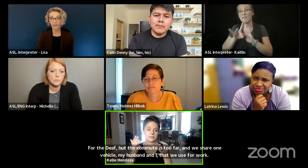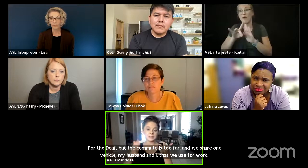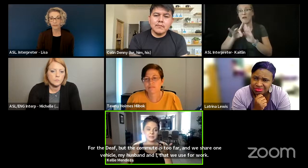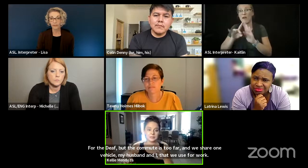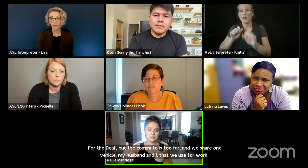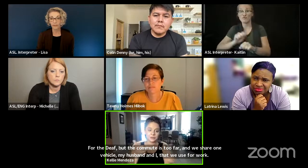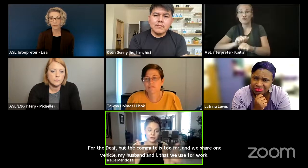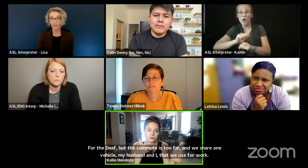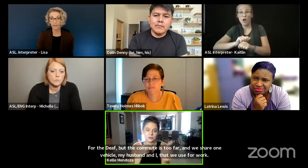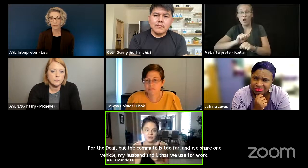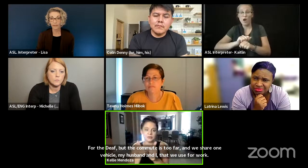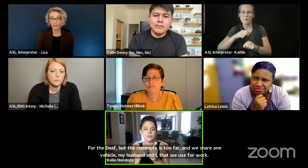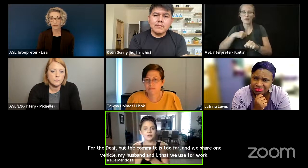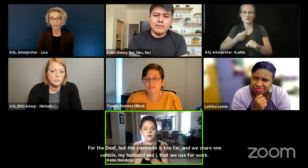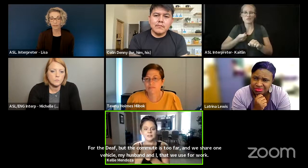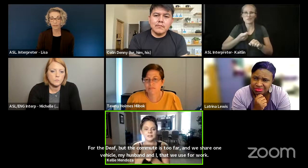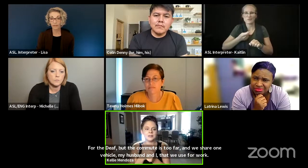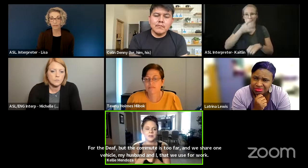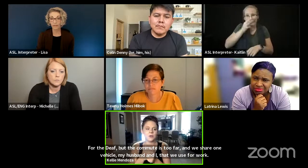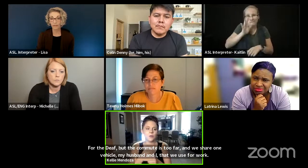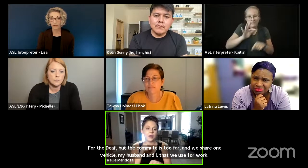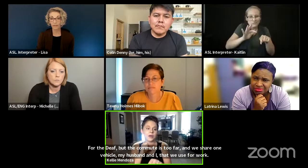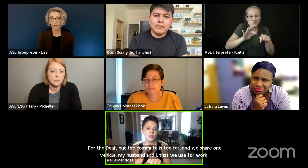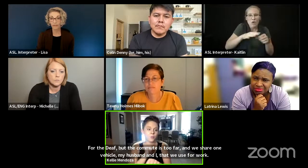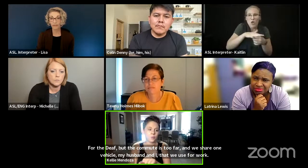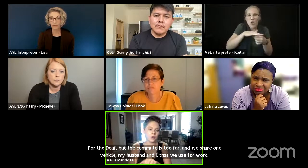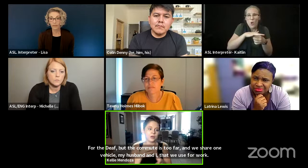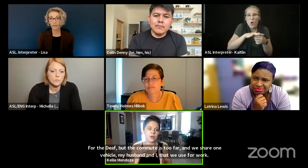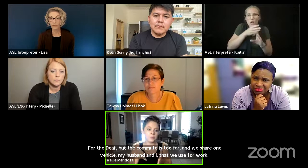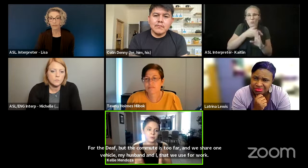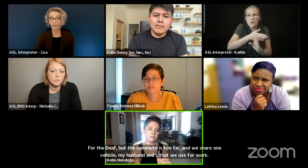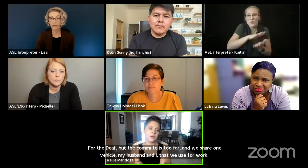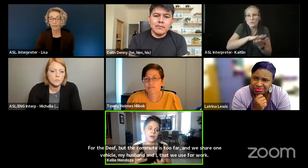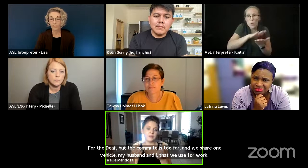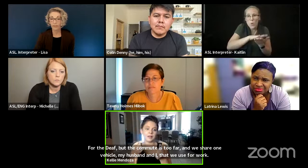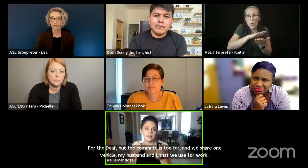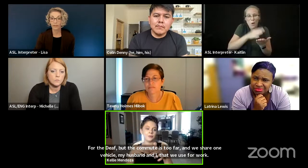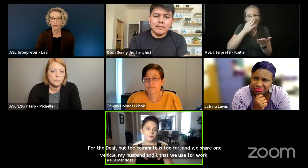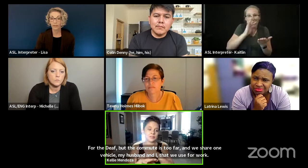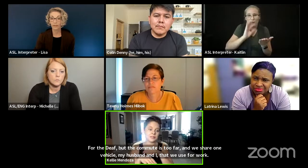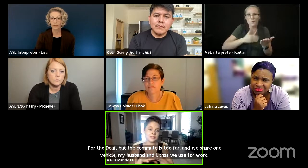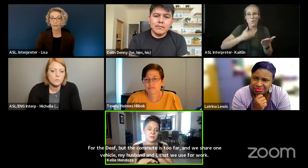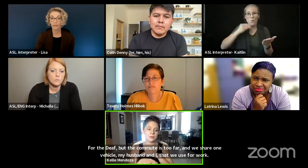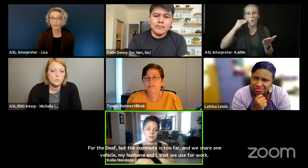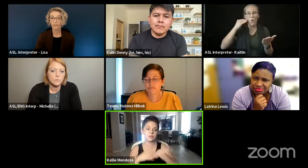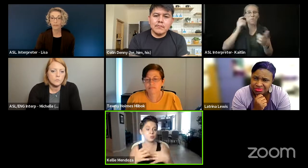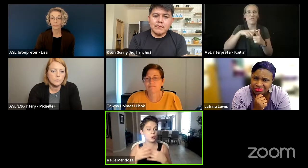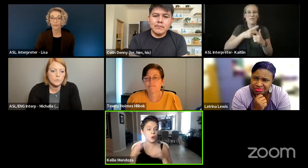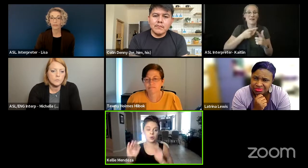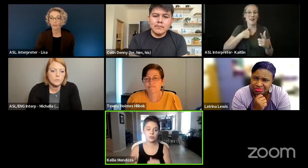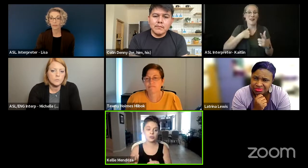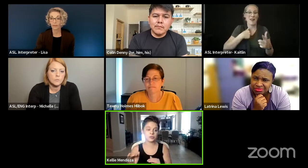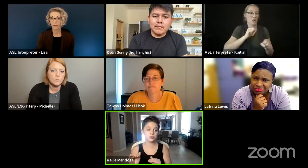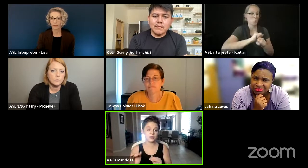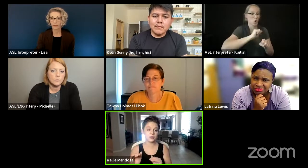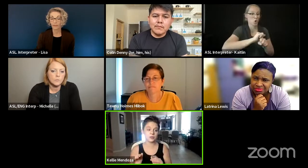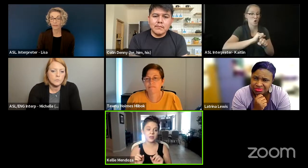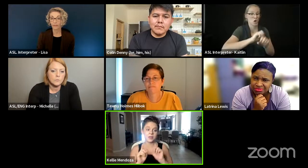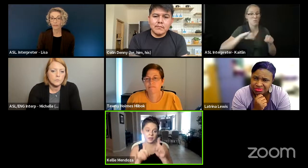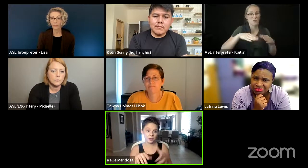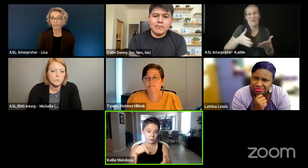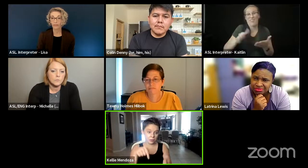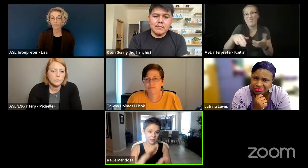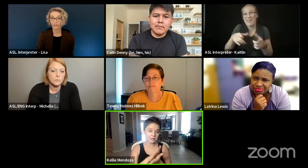preschool that's, near us, where I can work and provide that language accessibility to all the